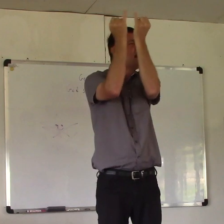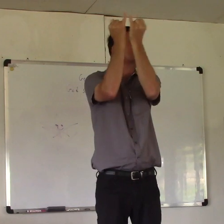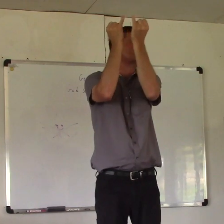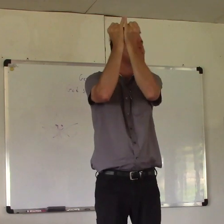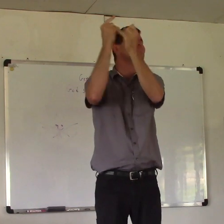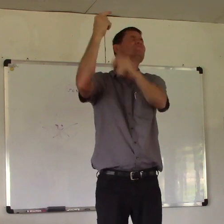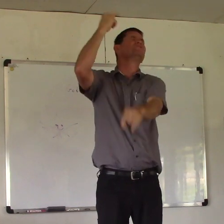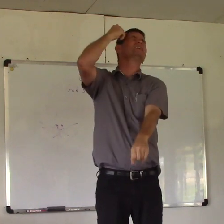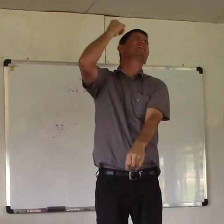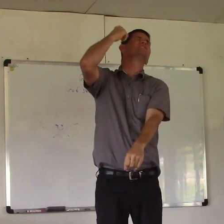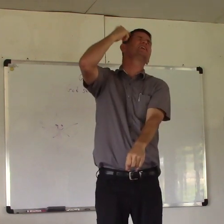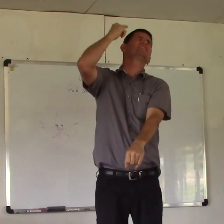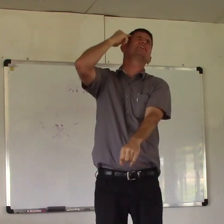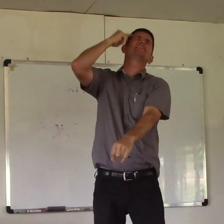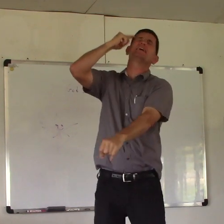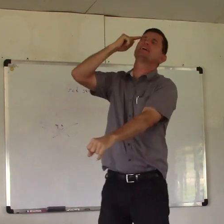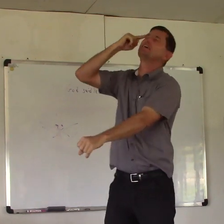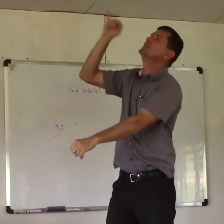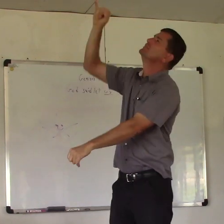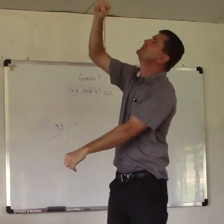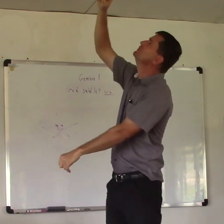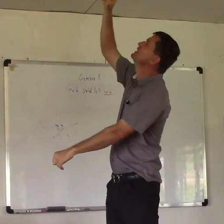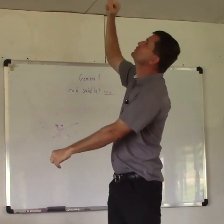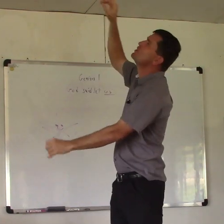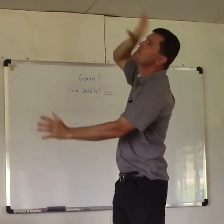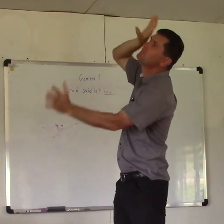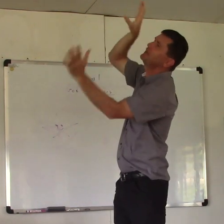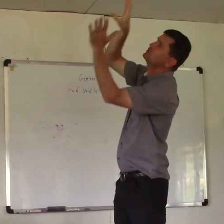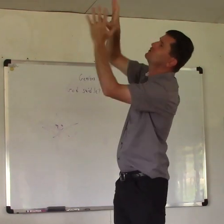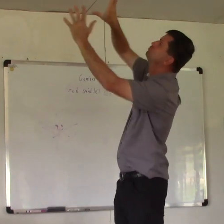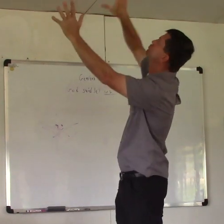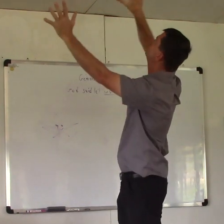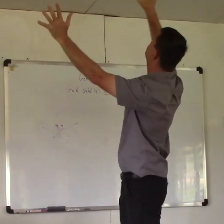Imagine. Think. Image. Picture.